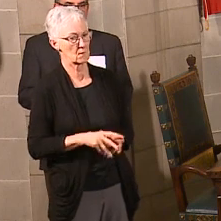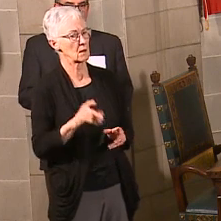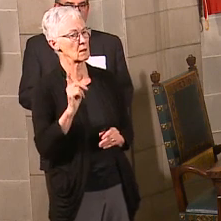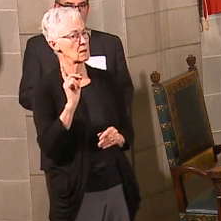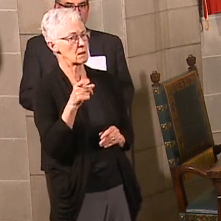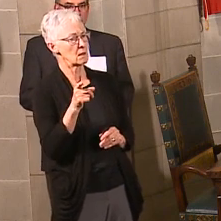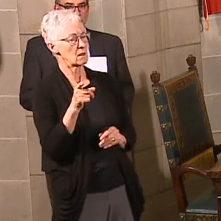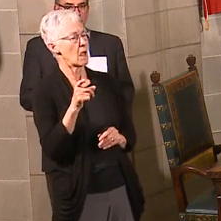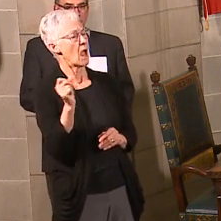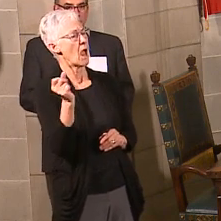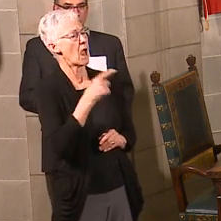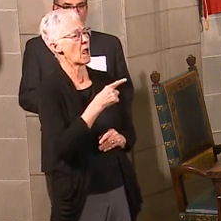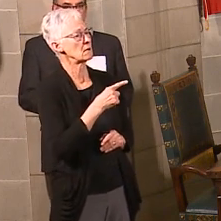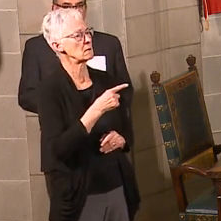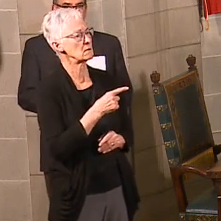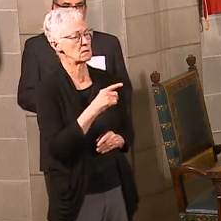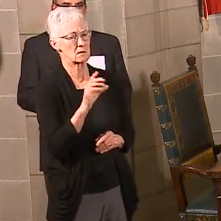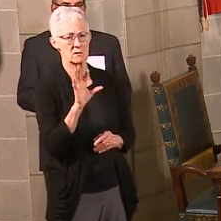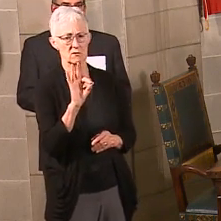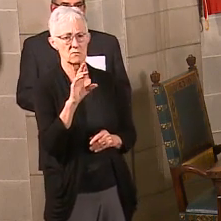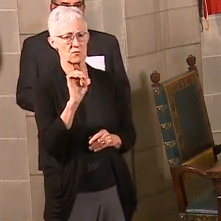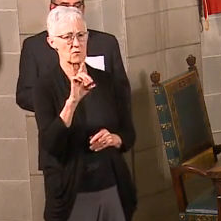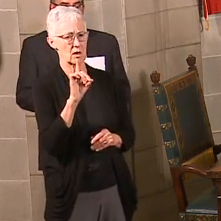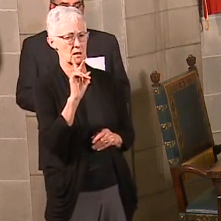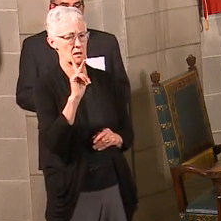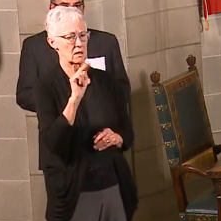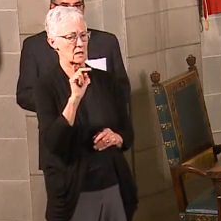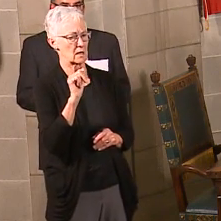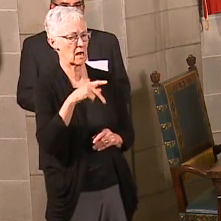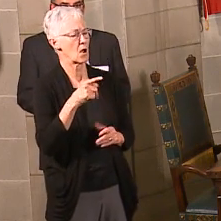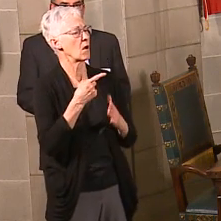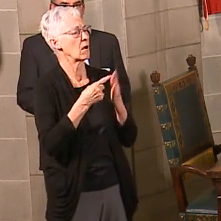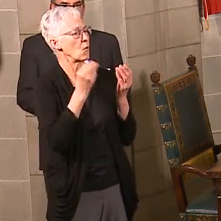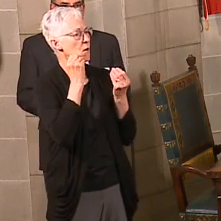So the question was from Fred Knapp at NET, what